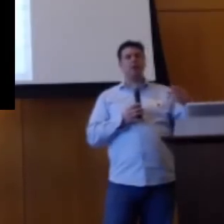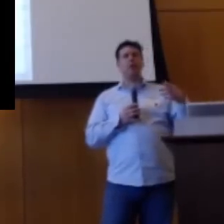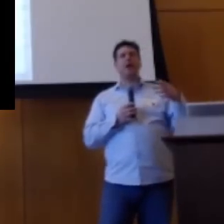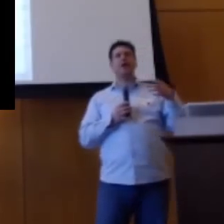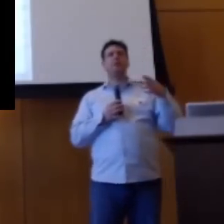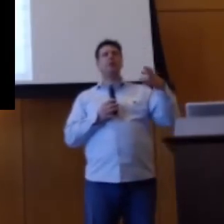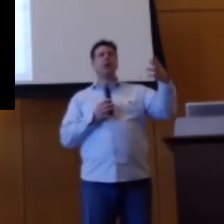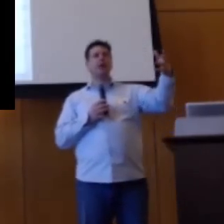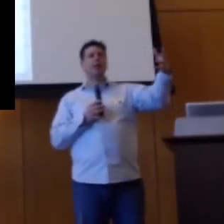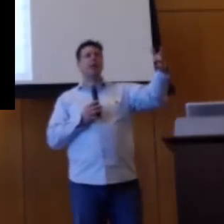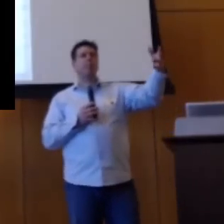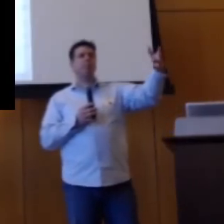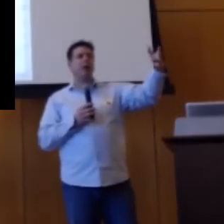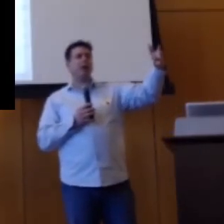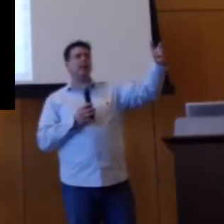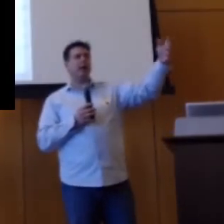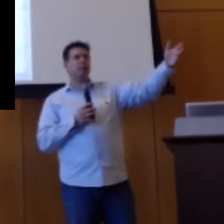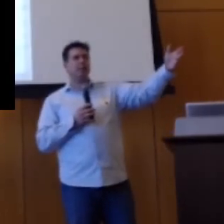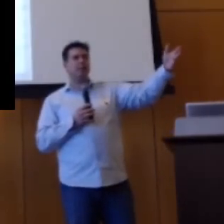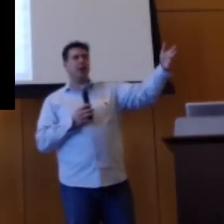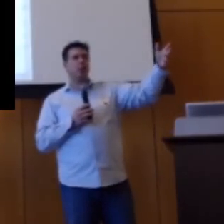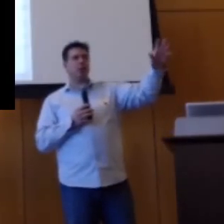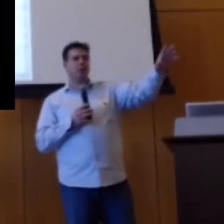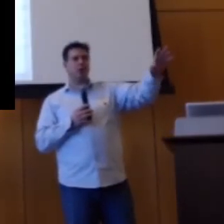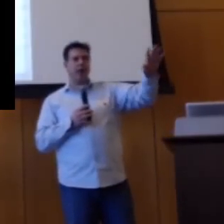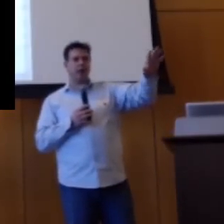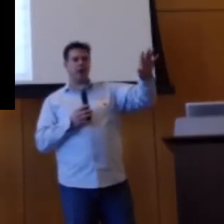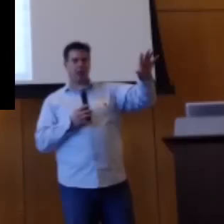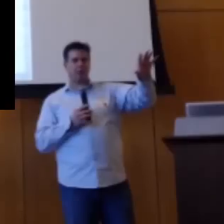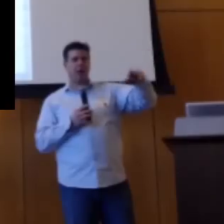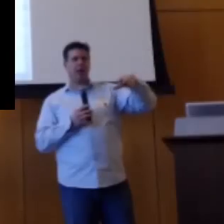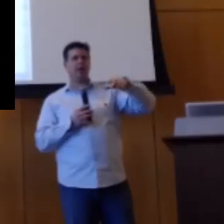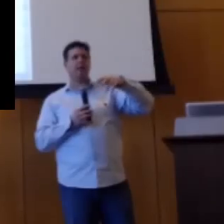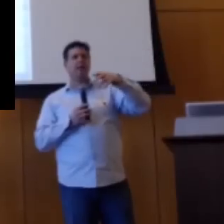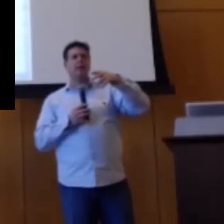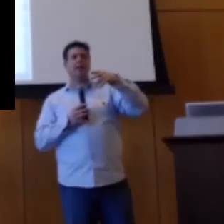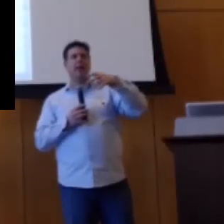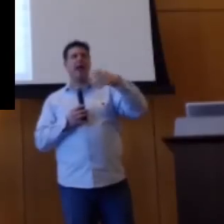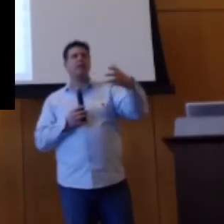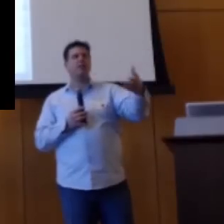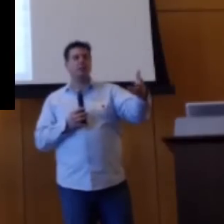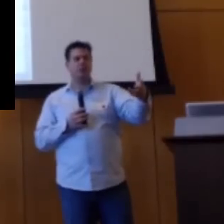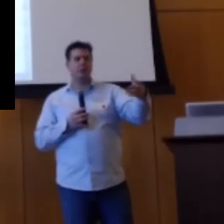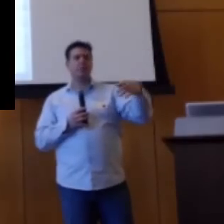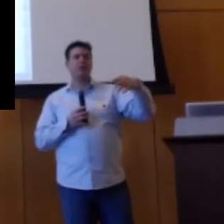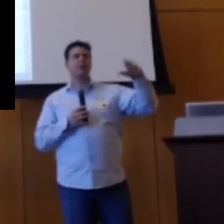who took Yebra's original handshapes and added a few to them, because